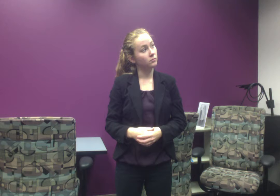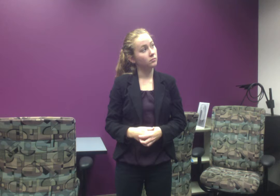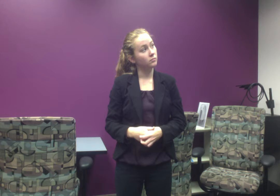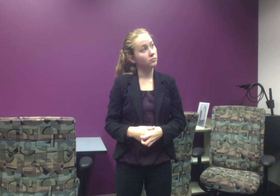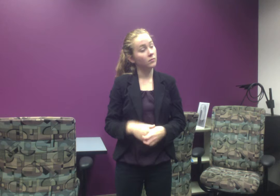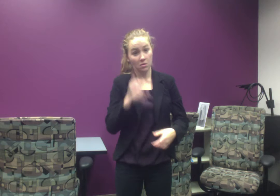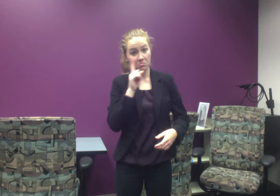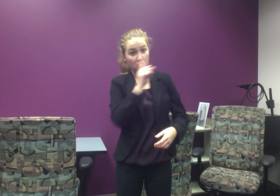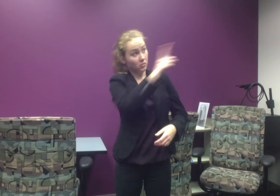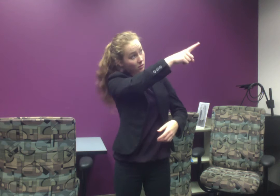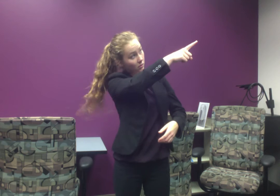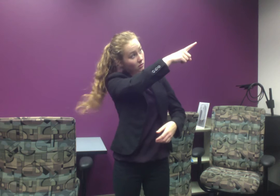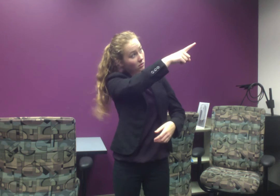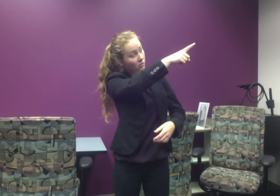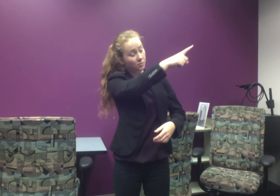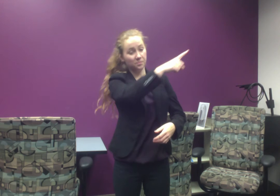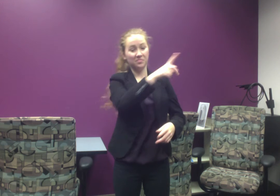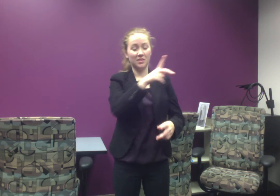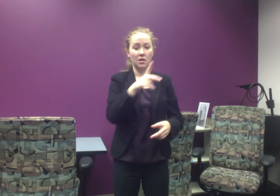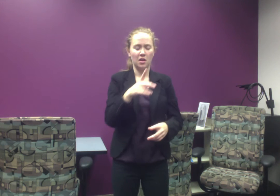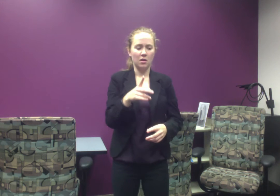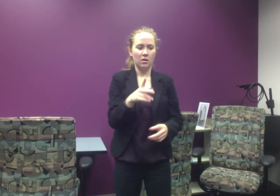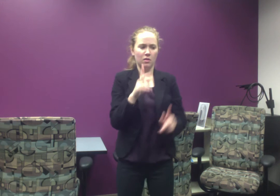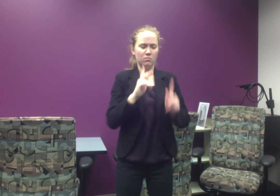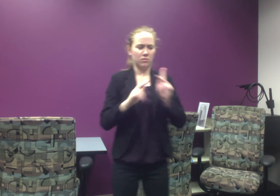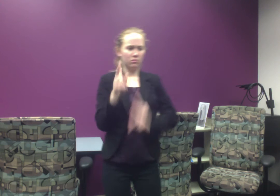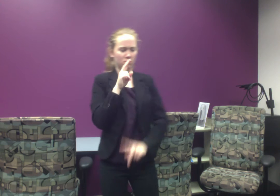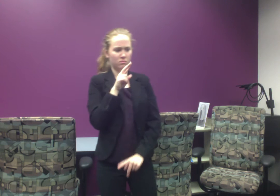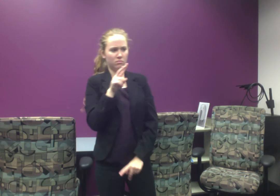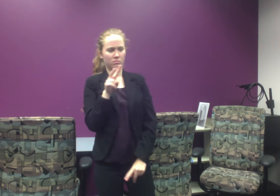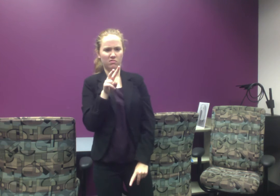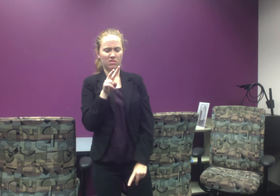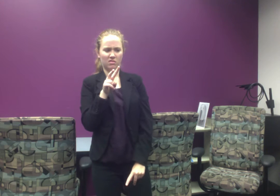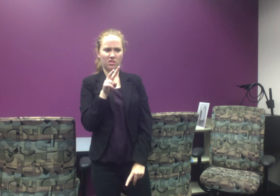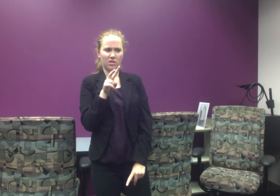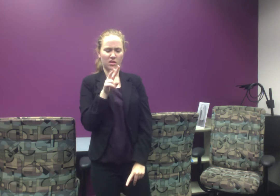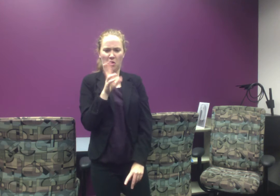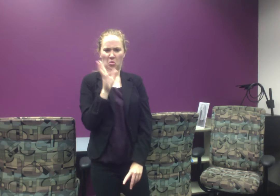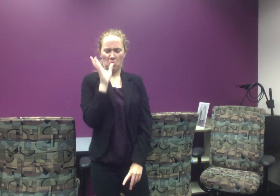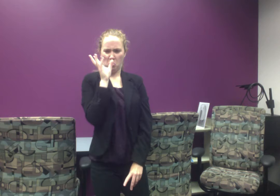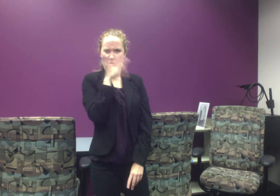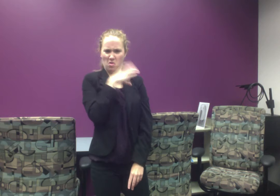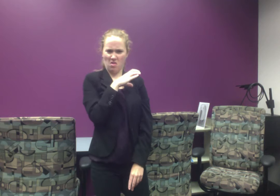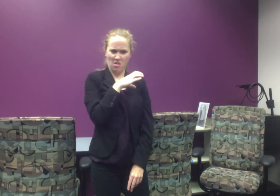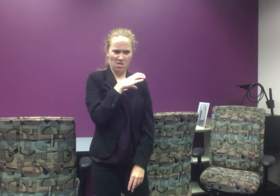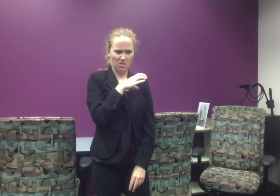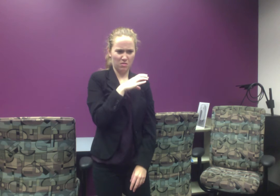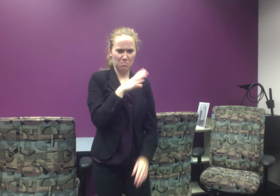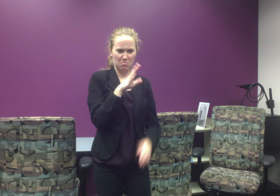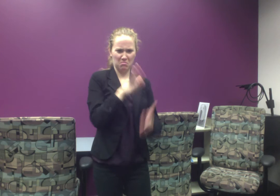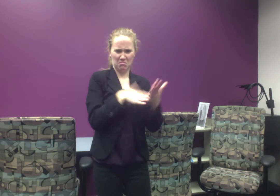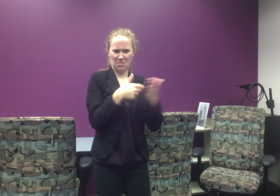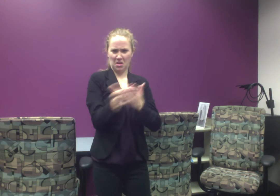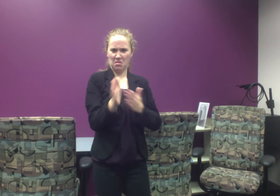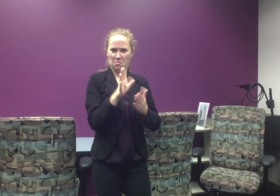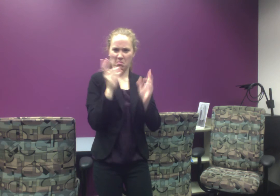People thought she was kind of dreary and gloomy for painting bones from dead animals. But she didn't think that at all. She